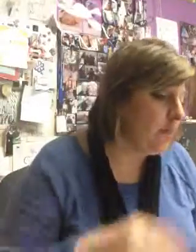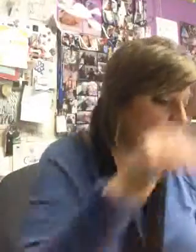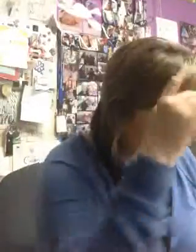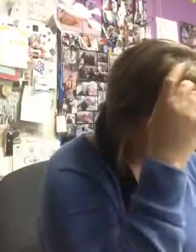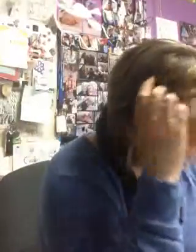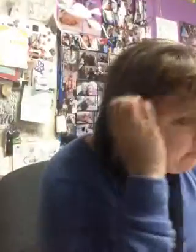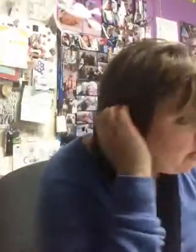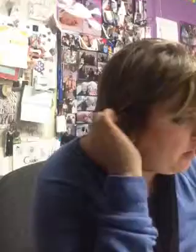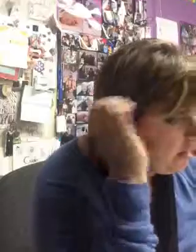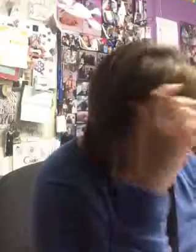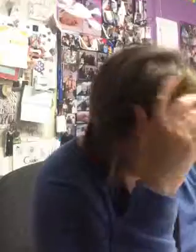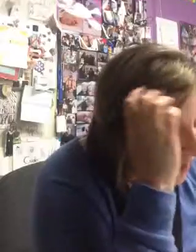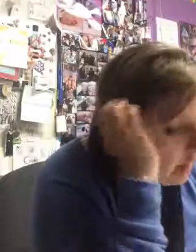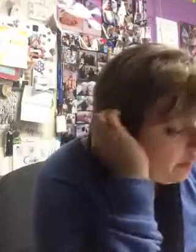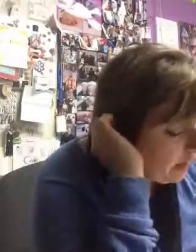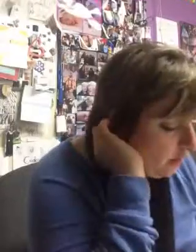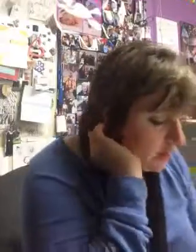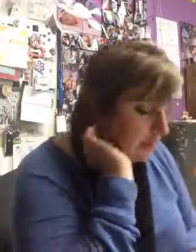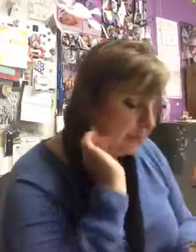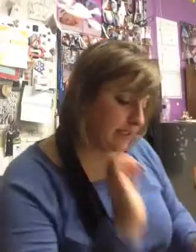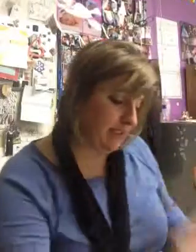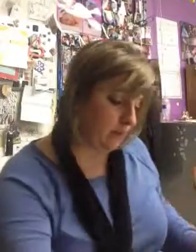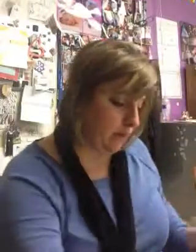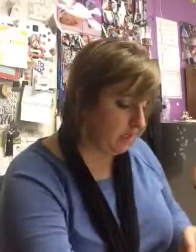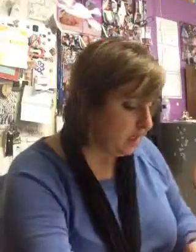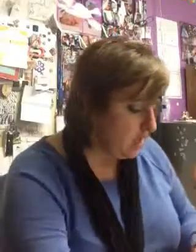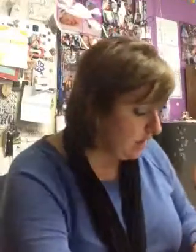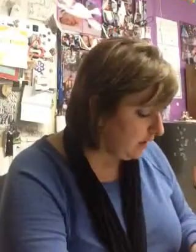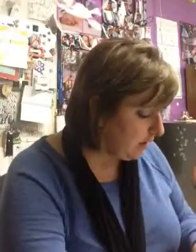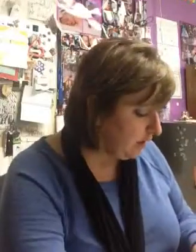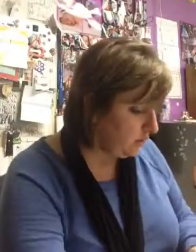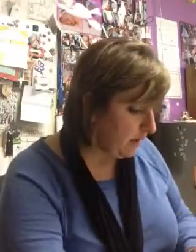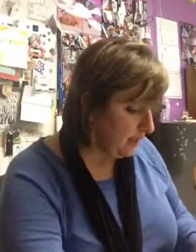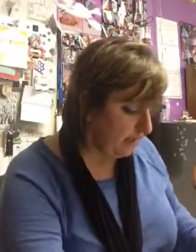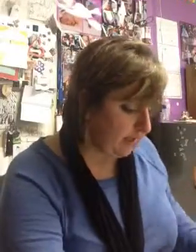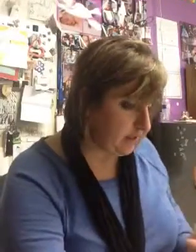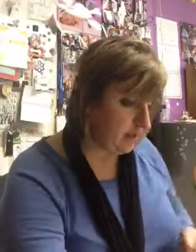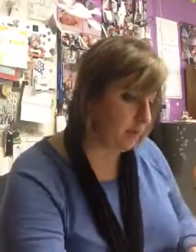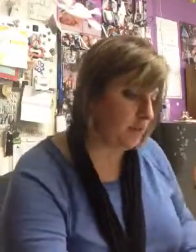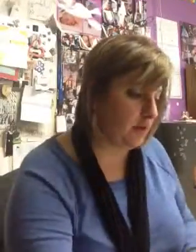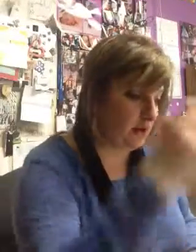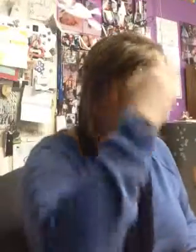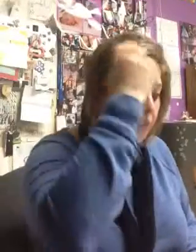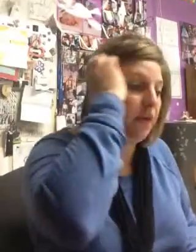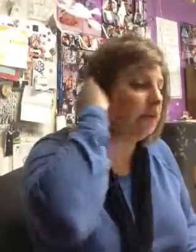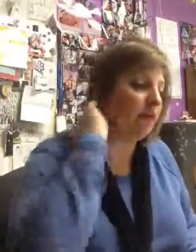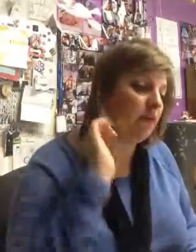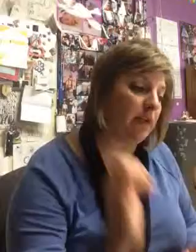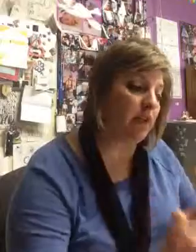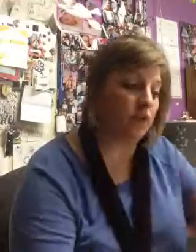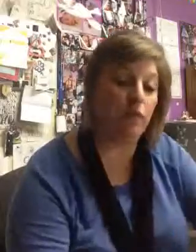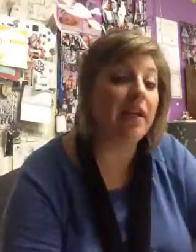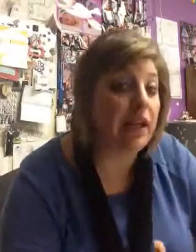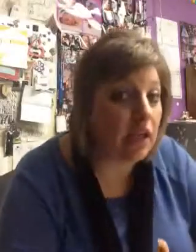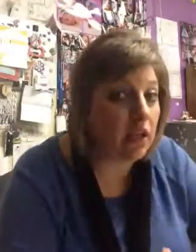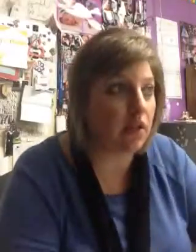moving on. Alright, now we're going to go to the listing one, and the listing one is there's different ones. There's a ranking, there's